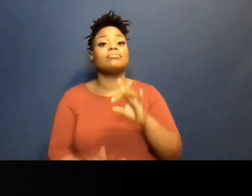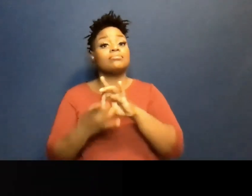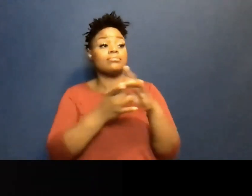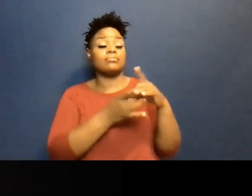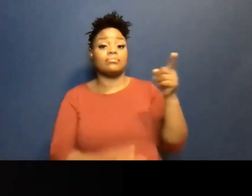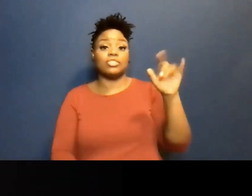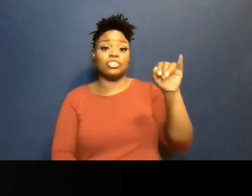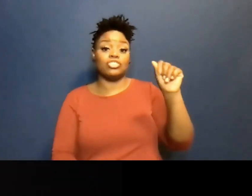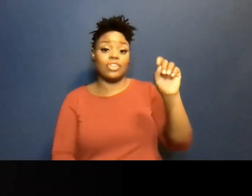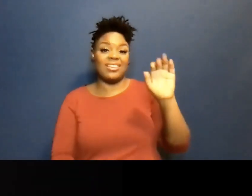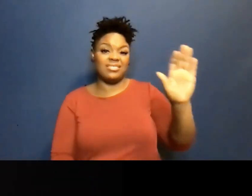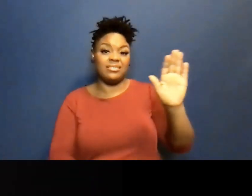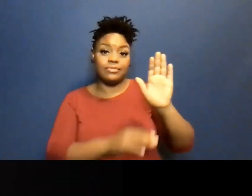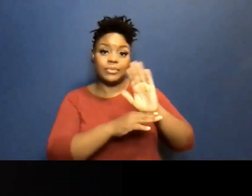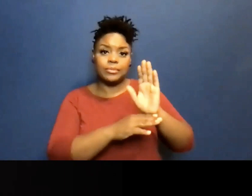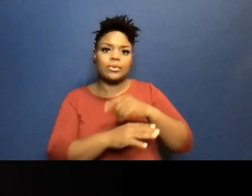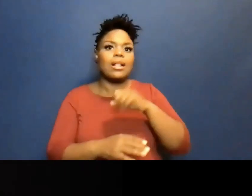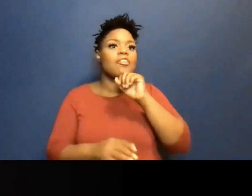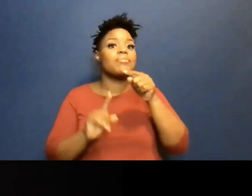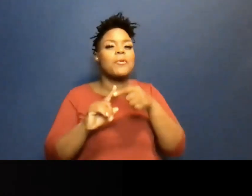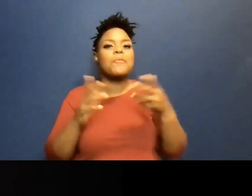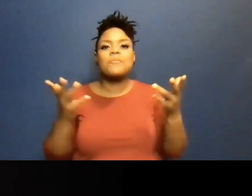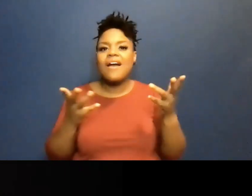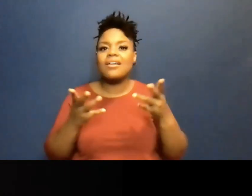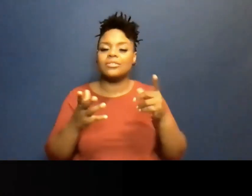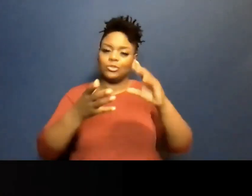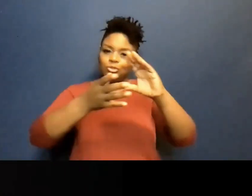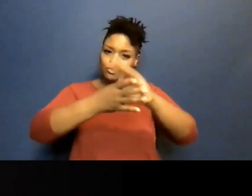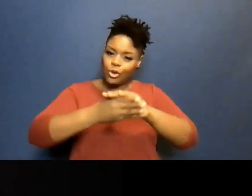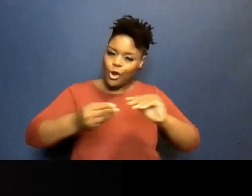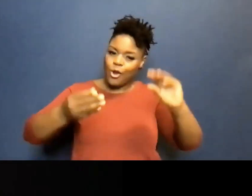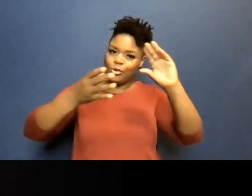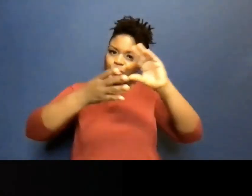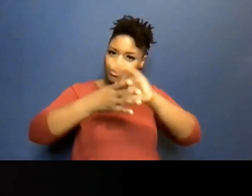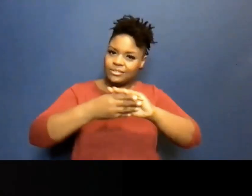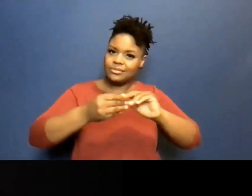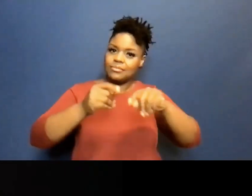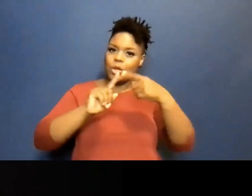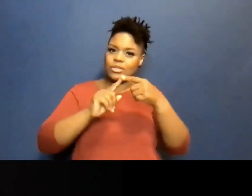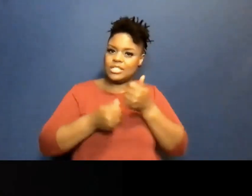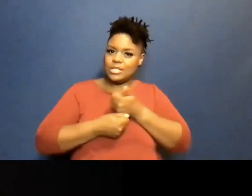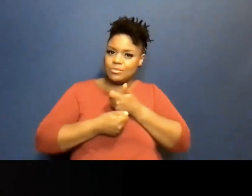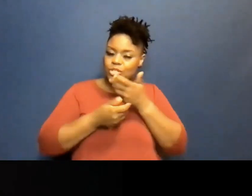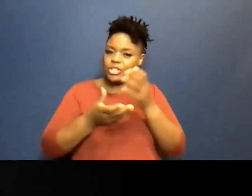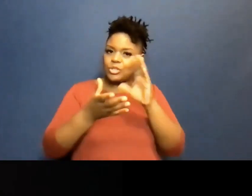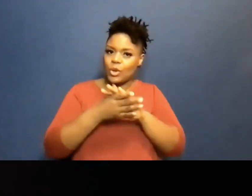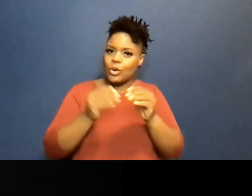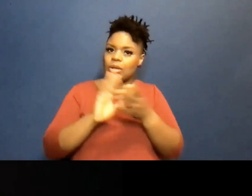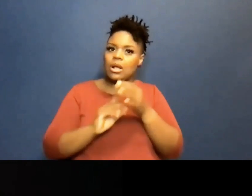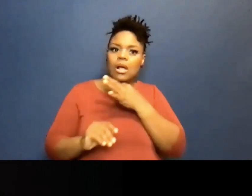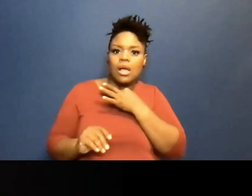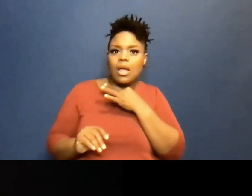storytelling in that film. I thought it was absolutely brilliant. It kept me gripped. You know, I wanted to know what happened next. Did Jade succeed, and all the rest of it? But